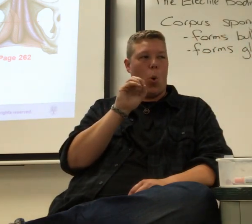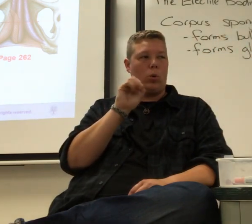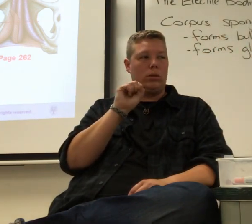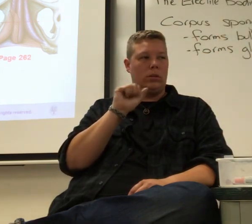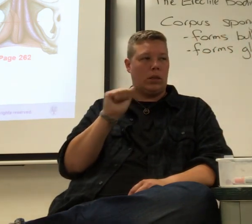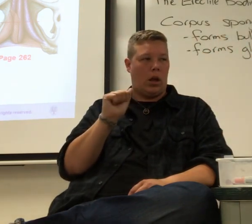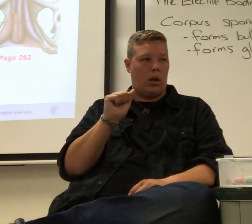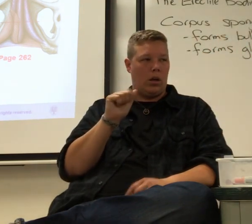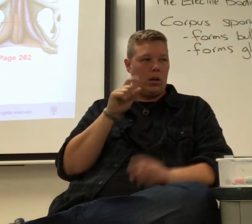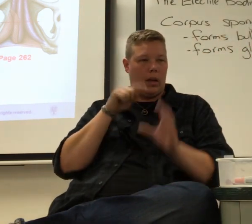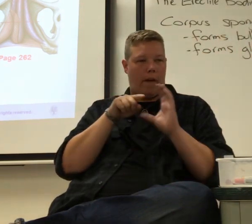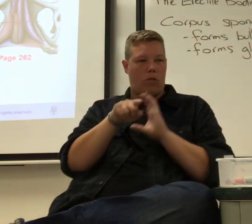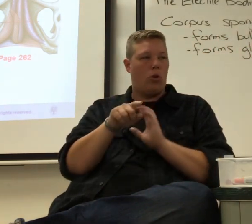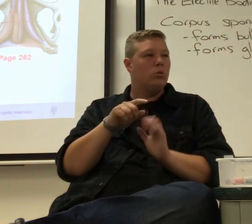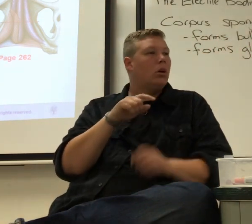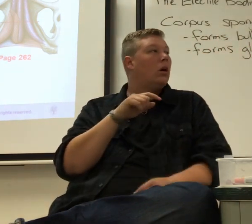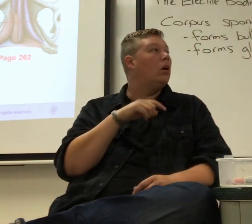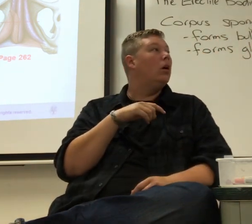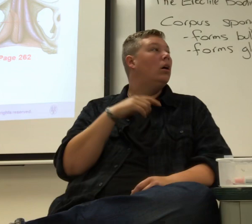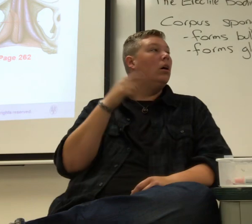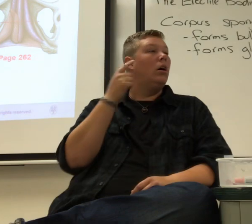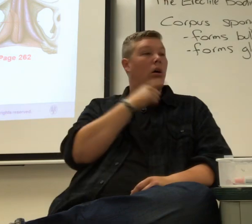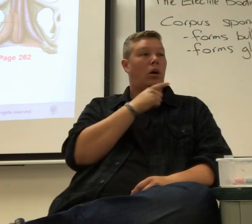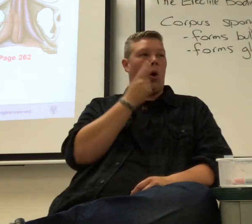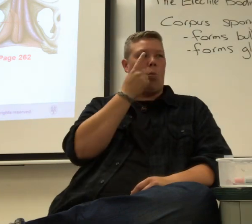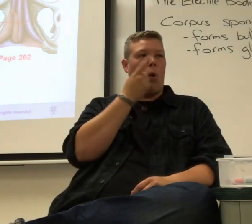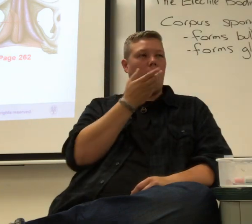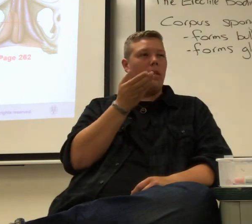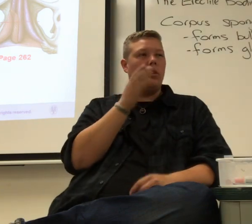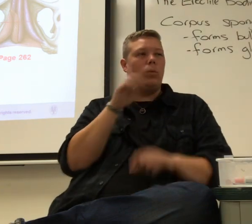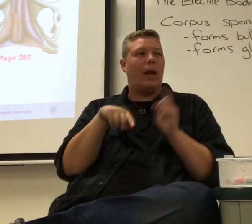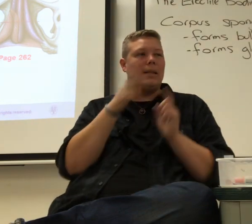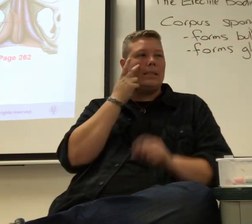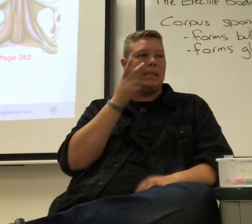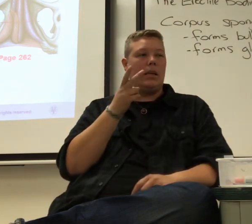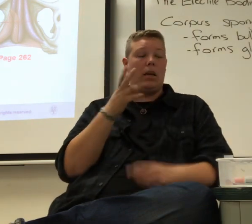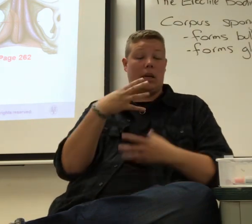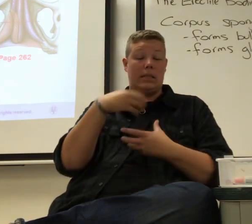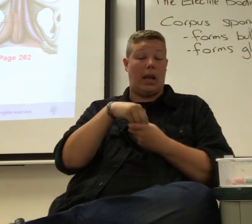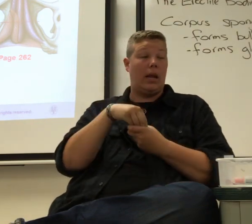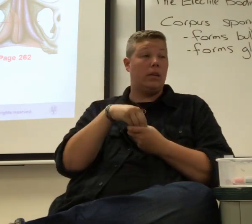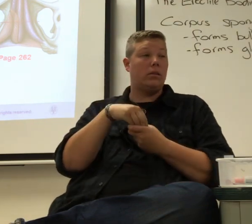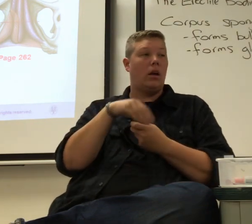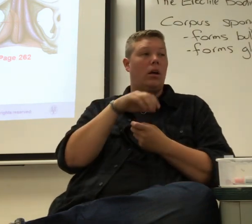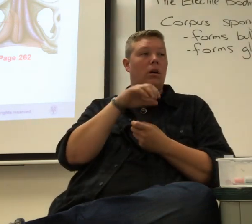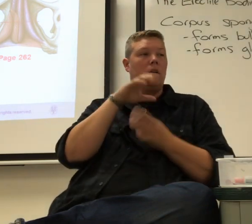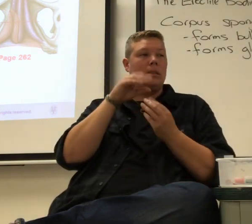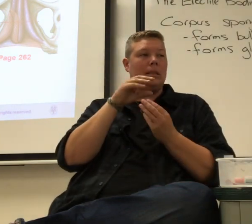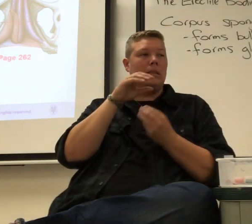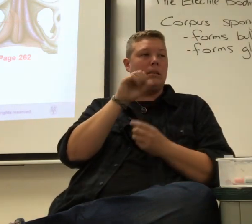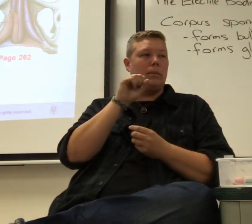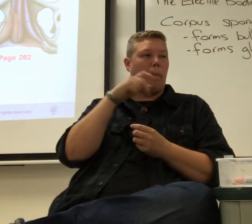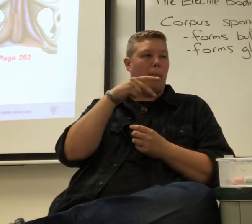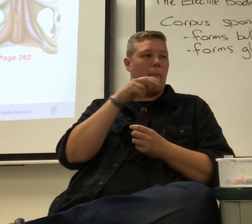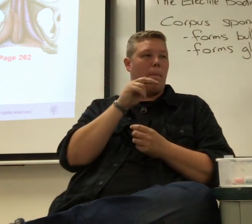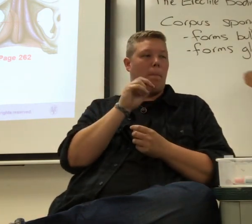see that I want you to know about this corpus spongiosum. It contains the spongy urethra on the